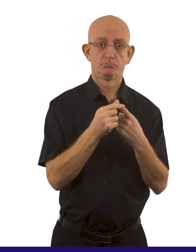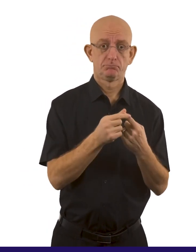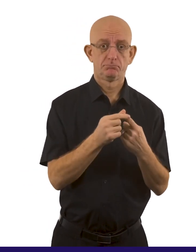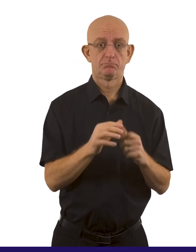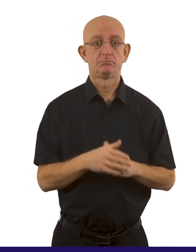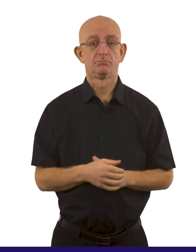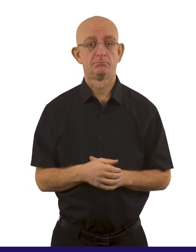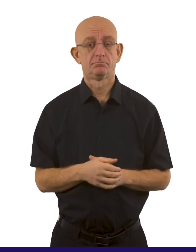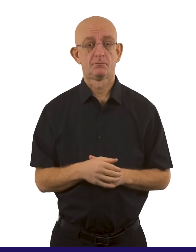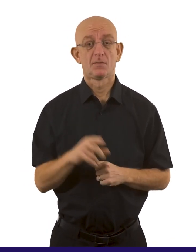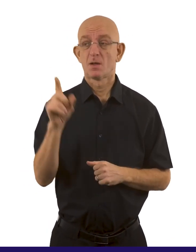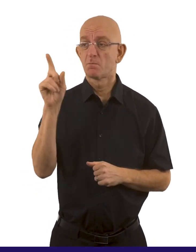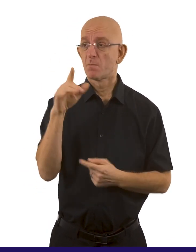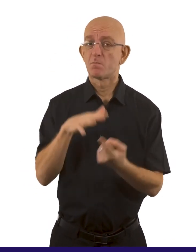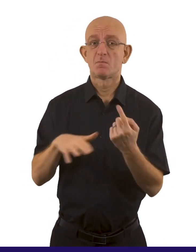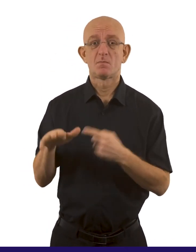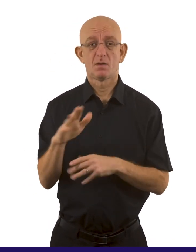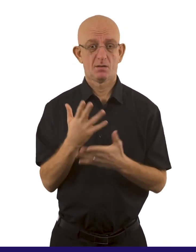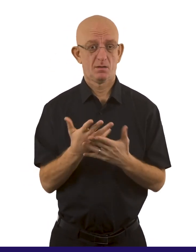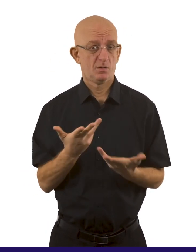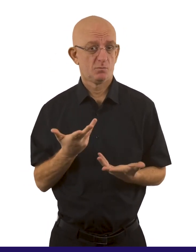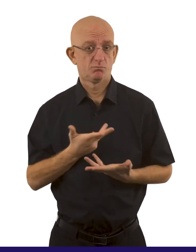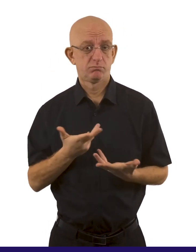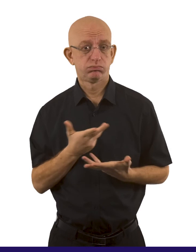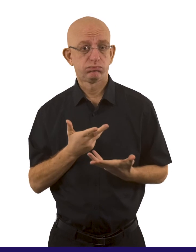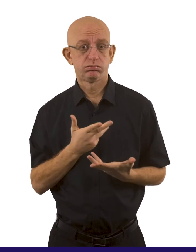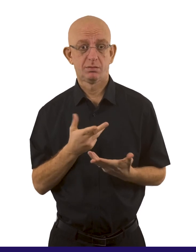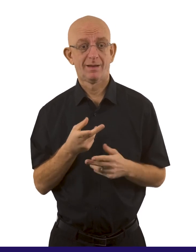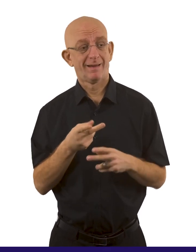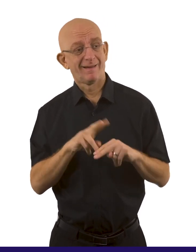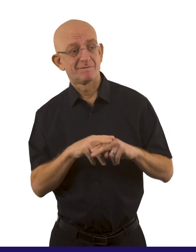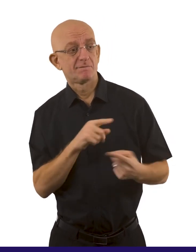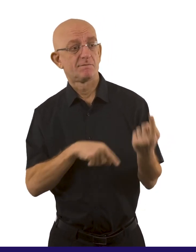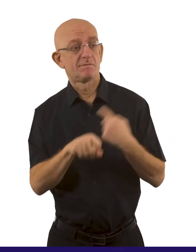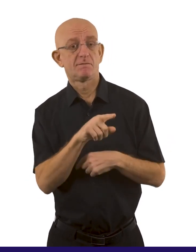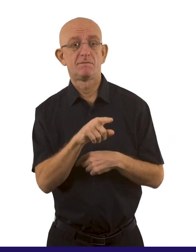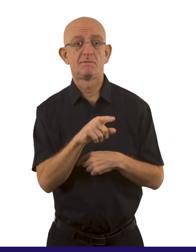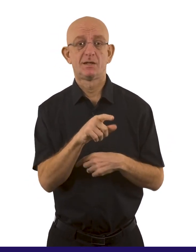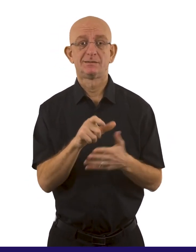People don't care if disabled people have to wait longer than everyone else to get what they need.